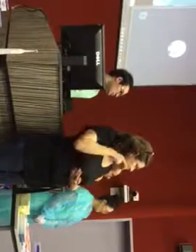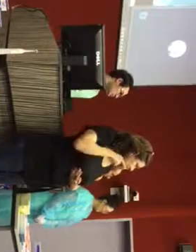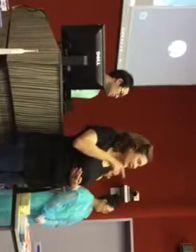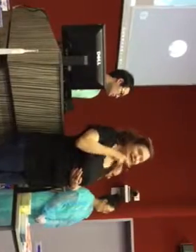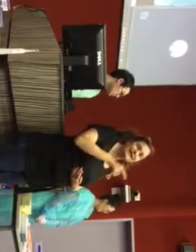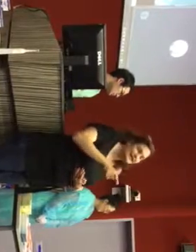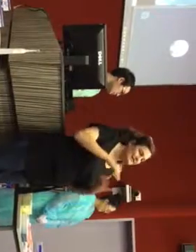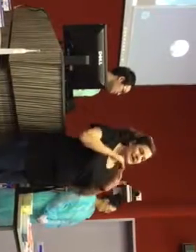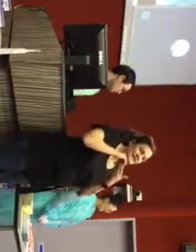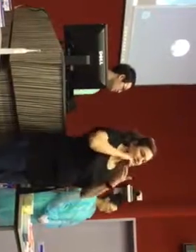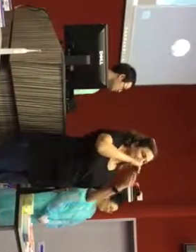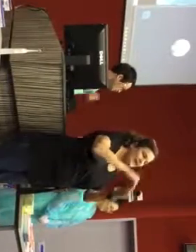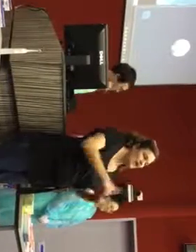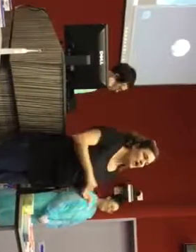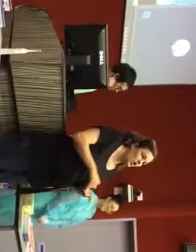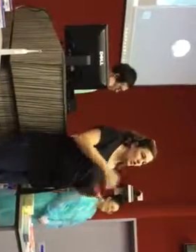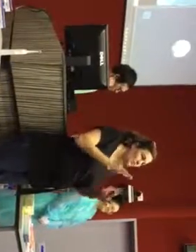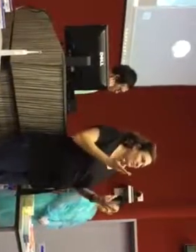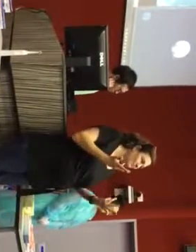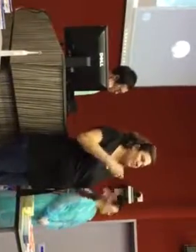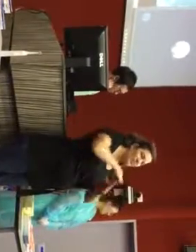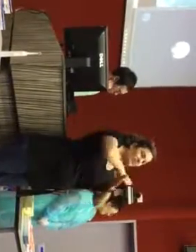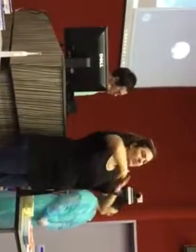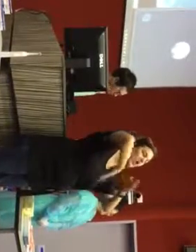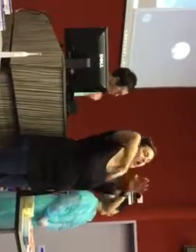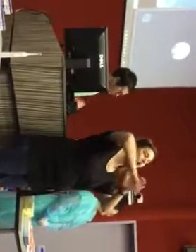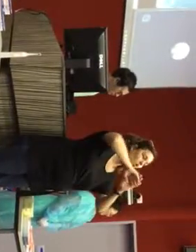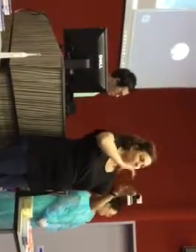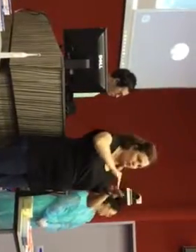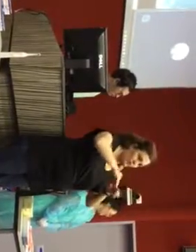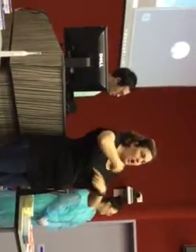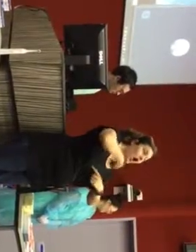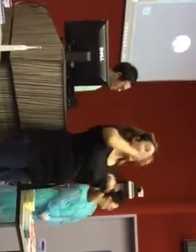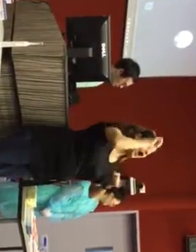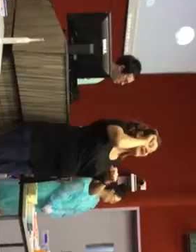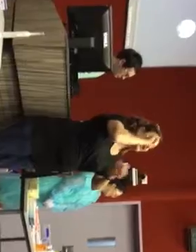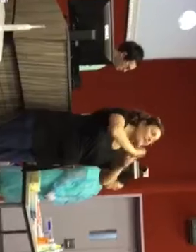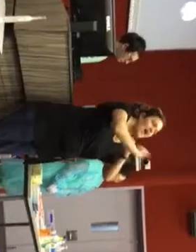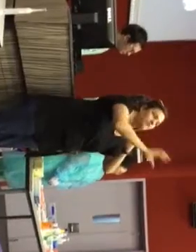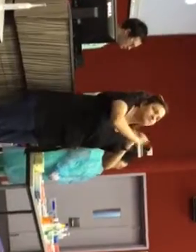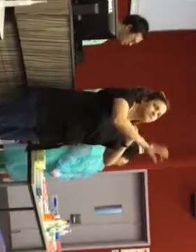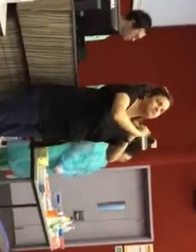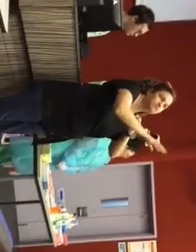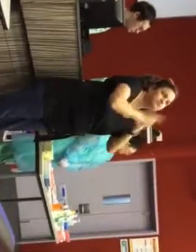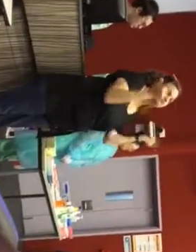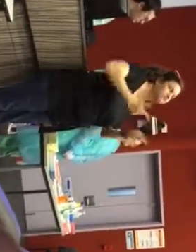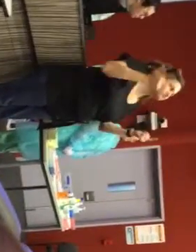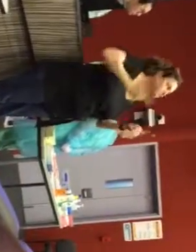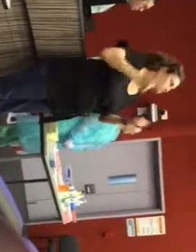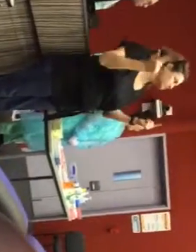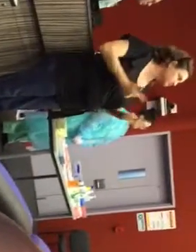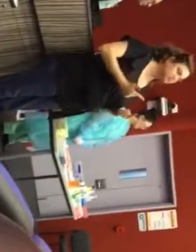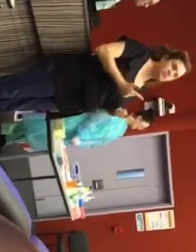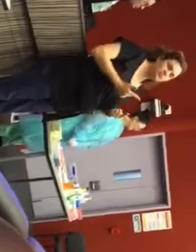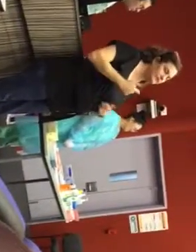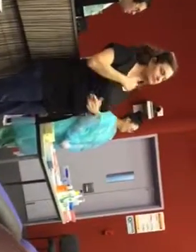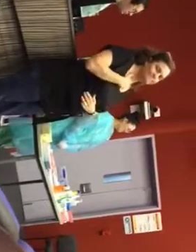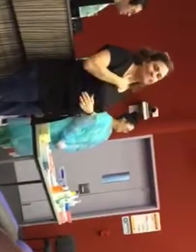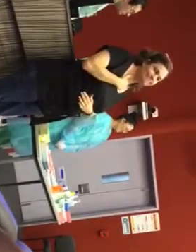therefore the effect is very limited. I know that they're pushing it, but in my book, it doesn't actually